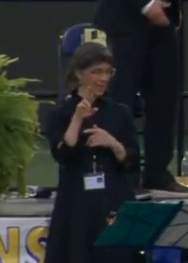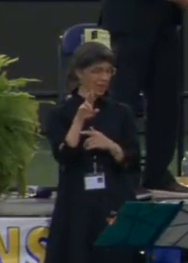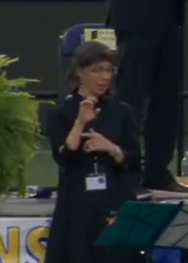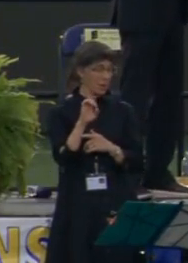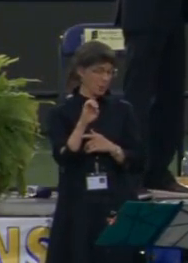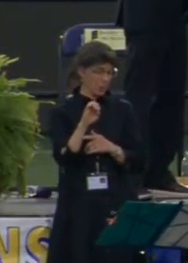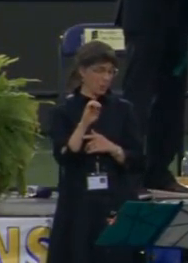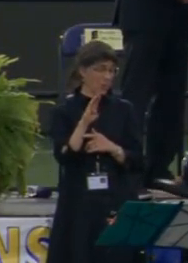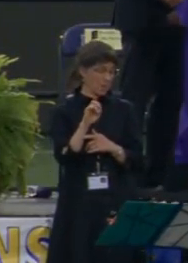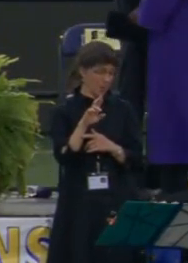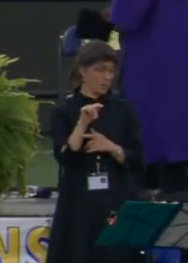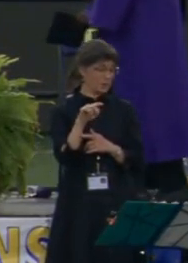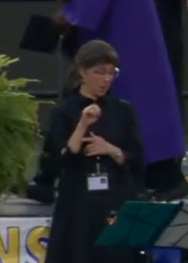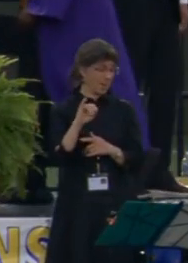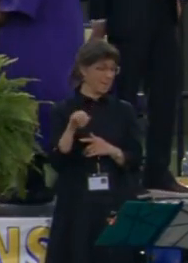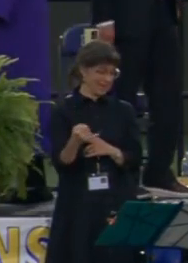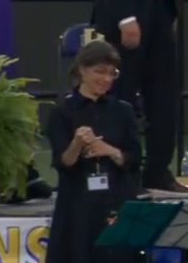Roberto Jimenez.